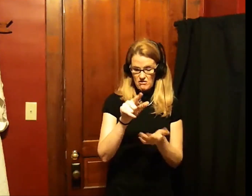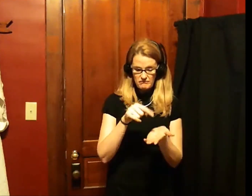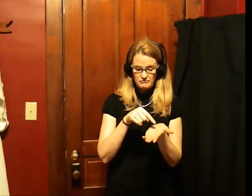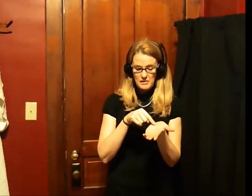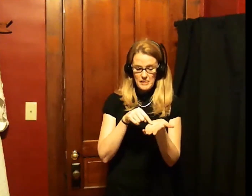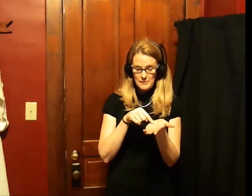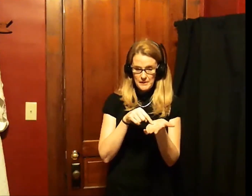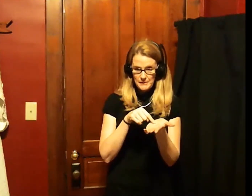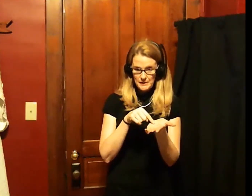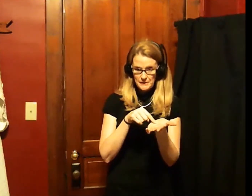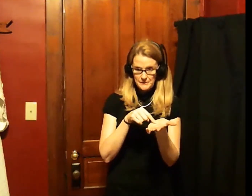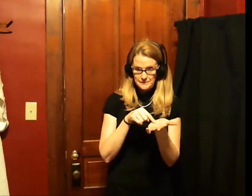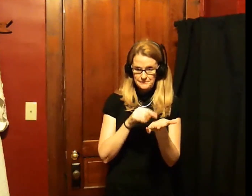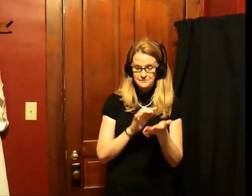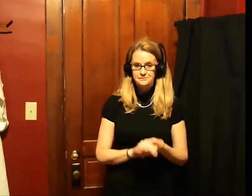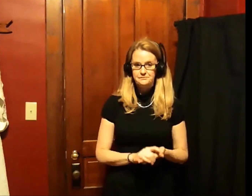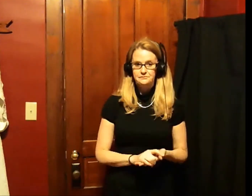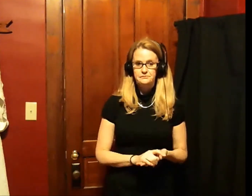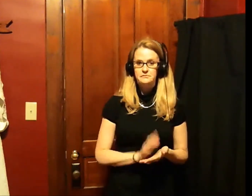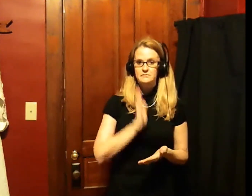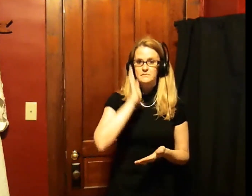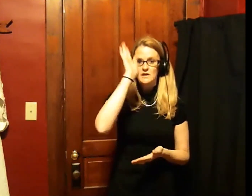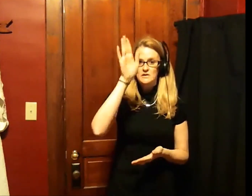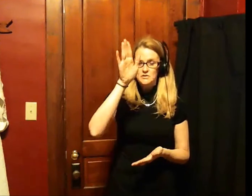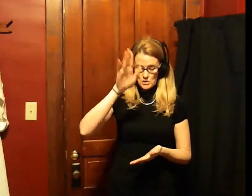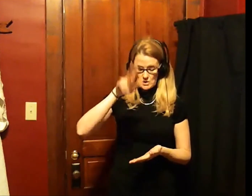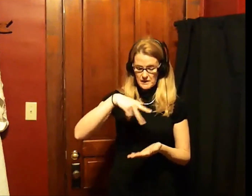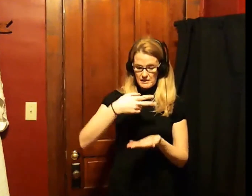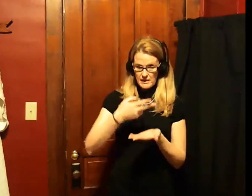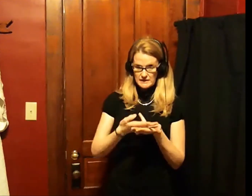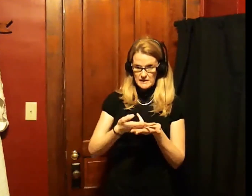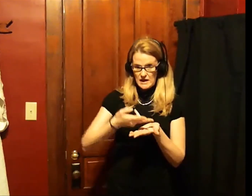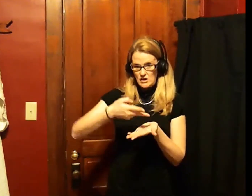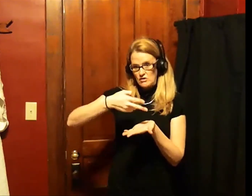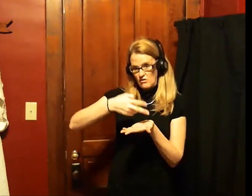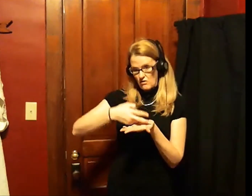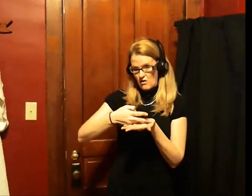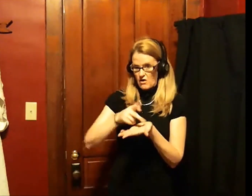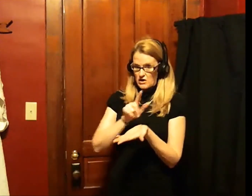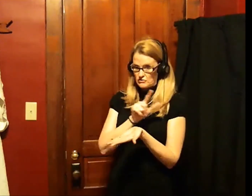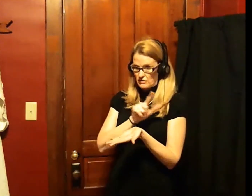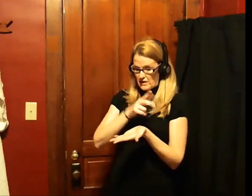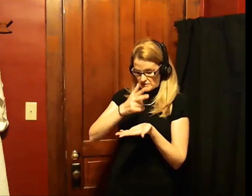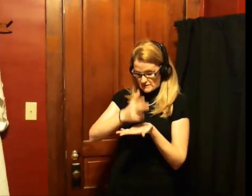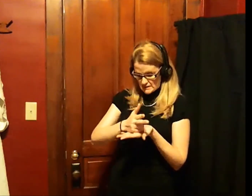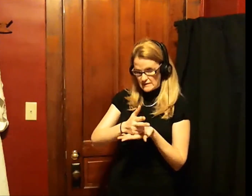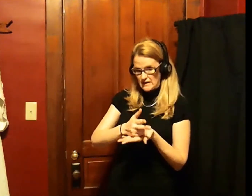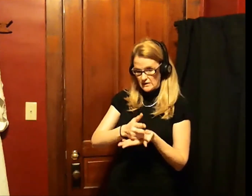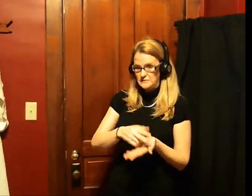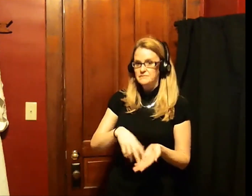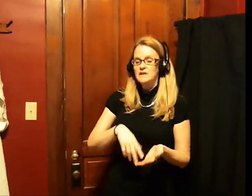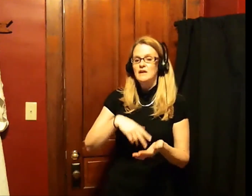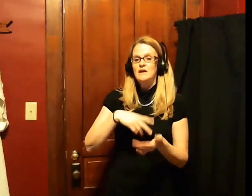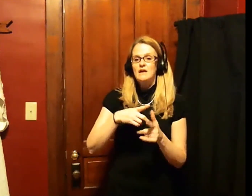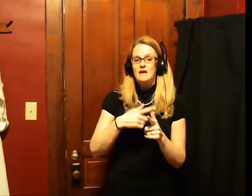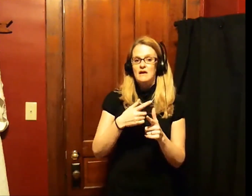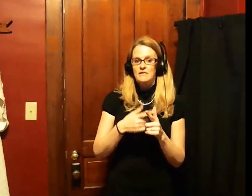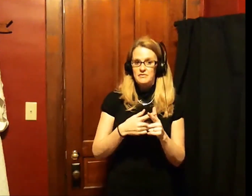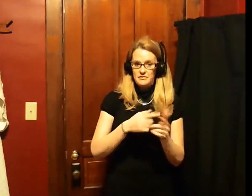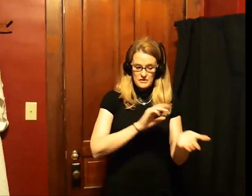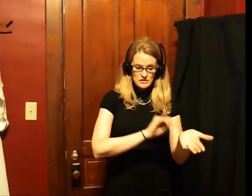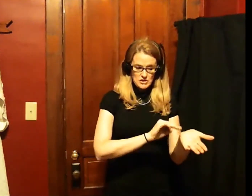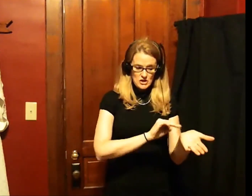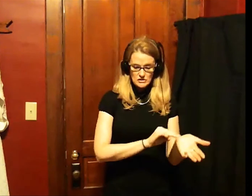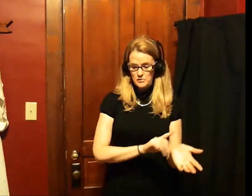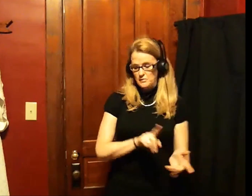tablet. During this procedure, you'll be lying on the left side, on your left side on a bed like this with your head